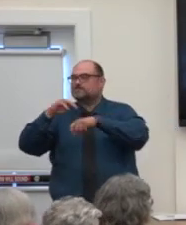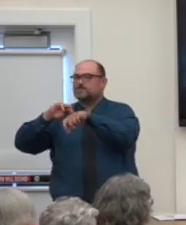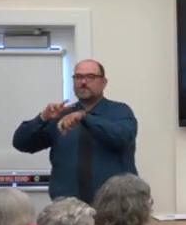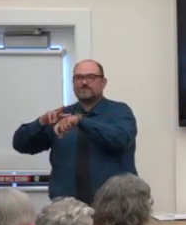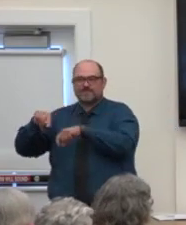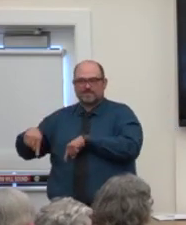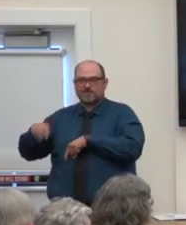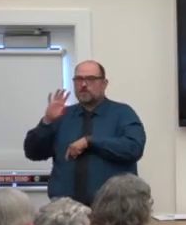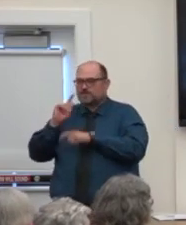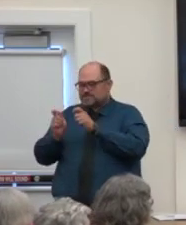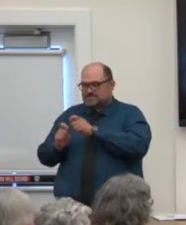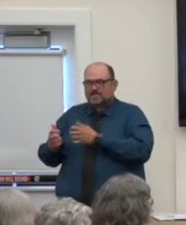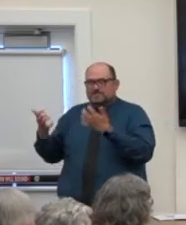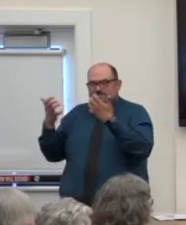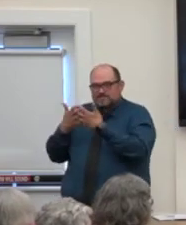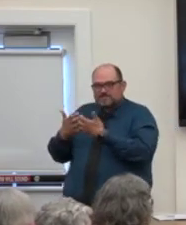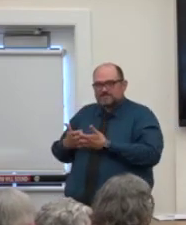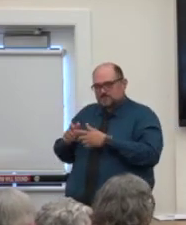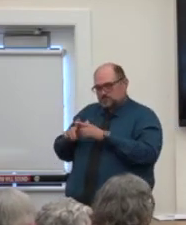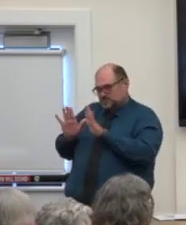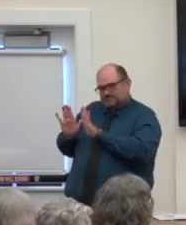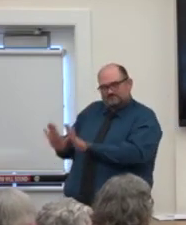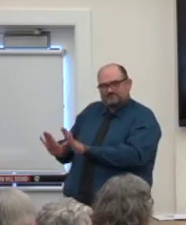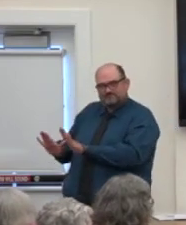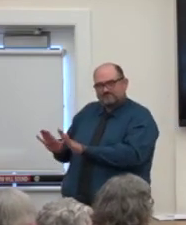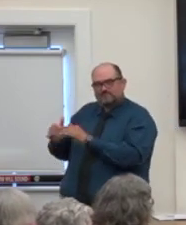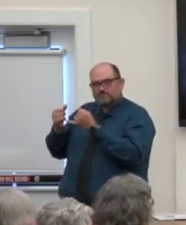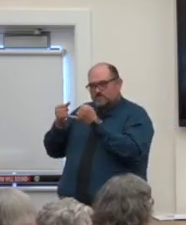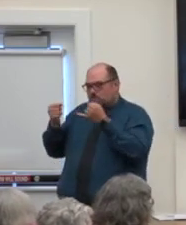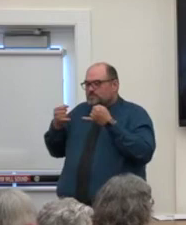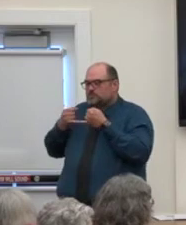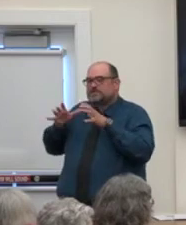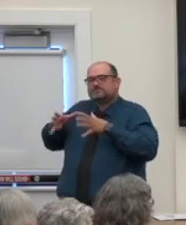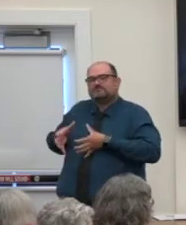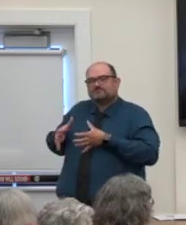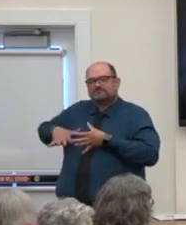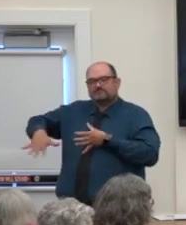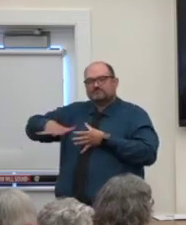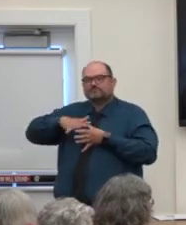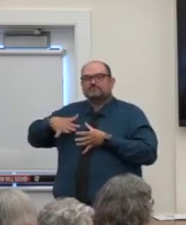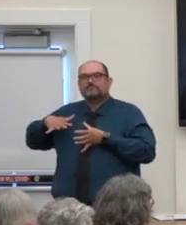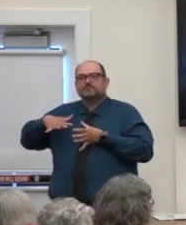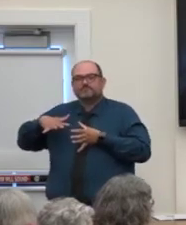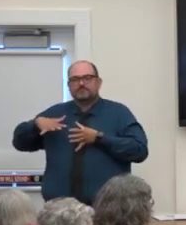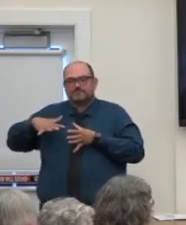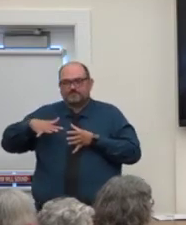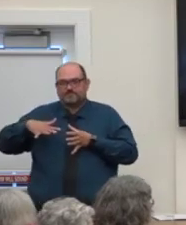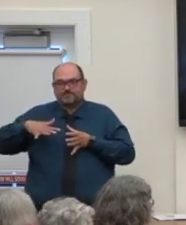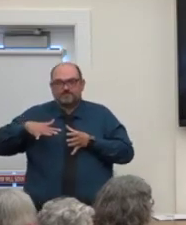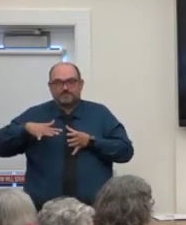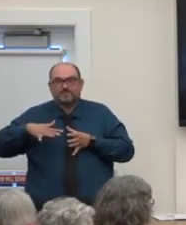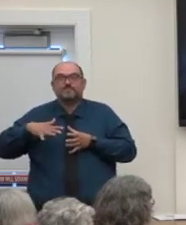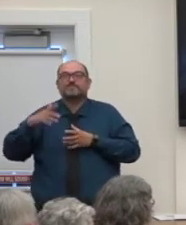fit the parameters that work for your language. The way we say algebra doesn't sound like algebra when it's pronounced in Arabic.